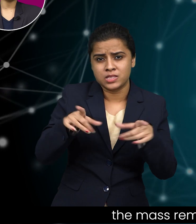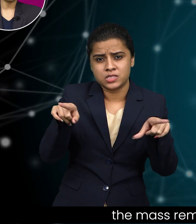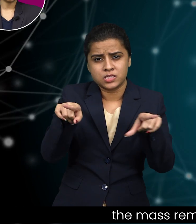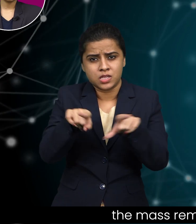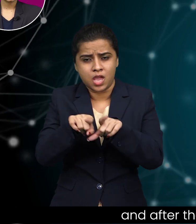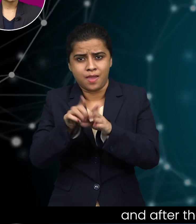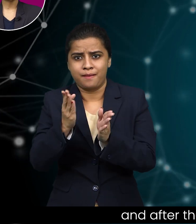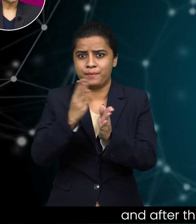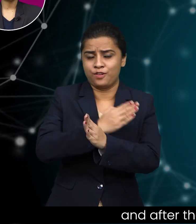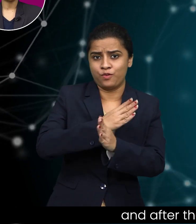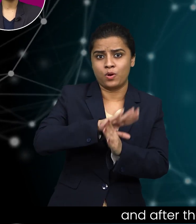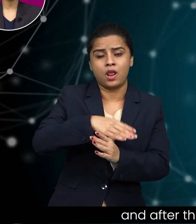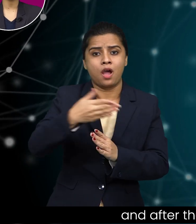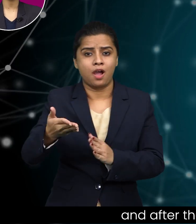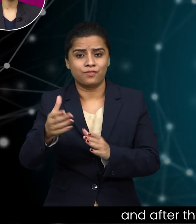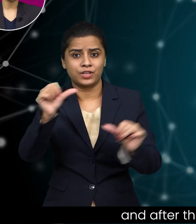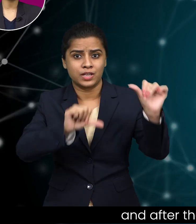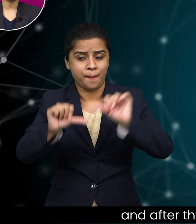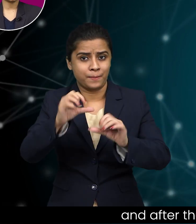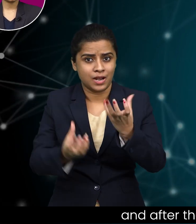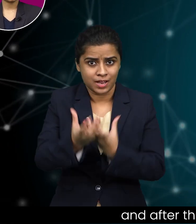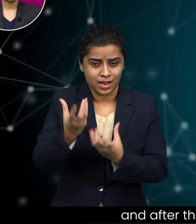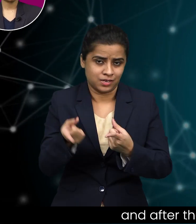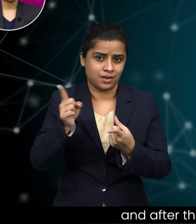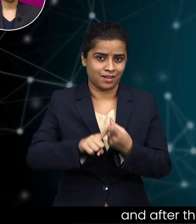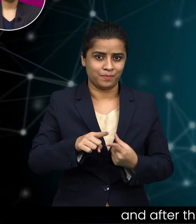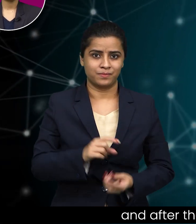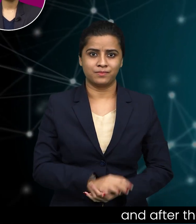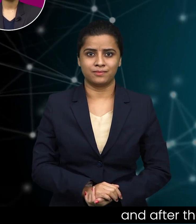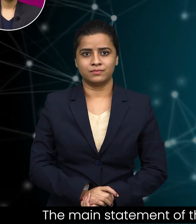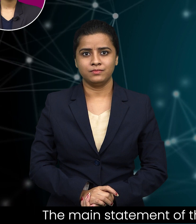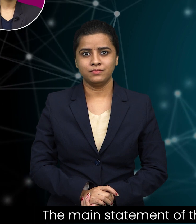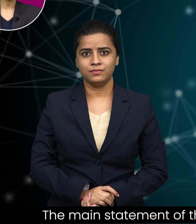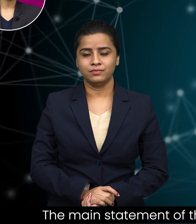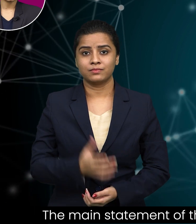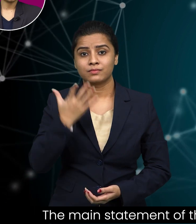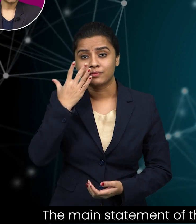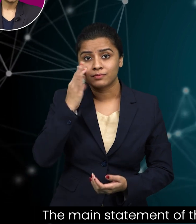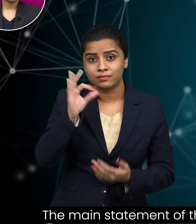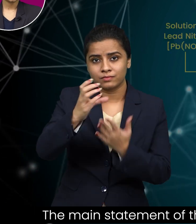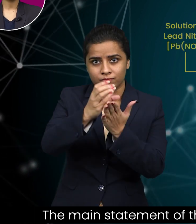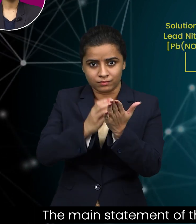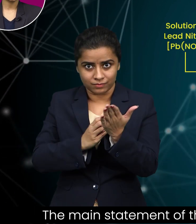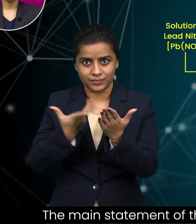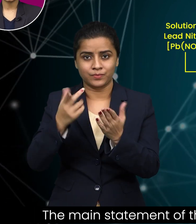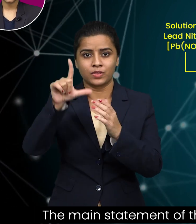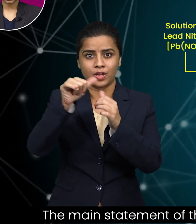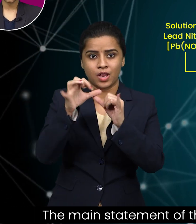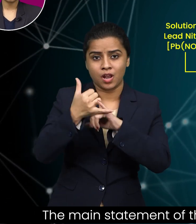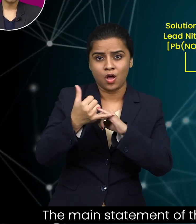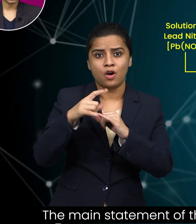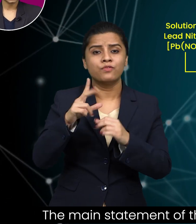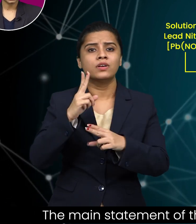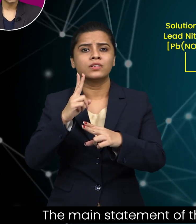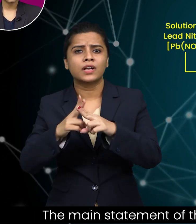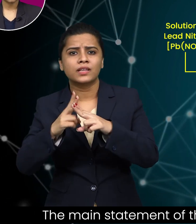same before and after the chemical reaction. The main statement of the law of conservation